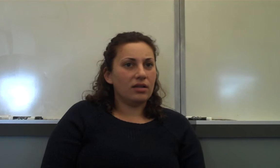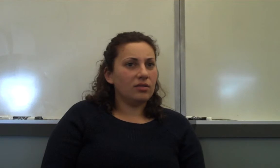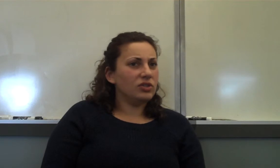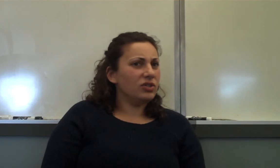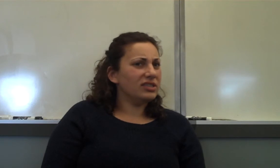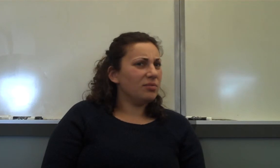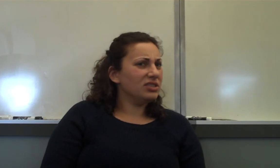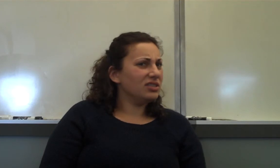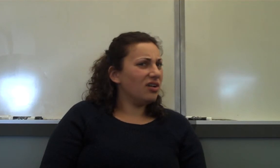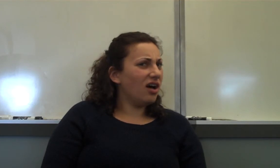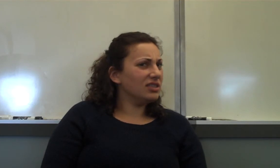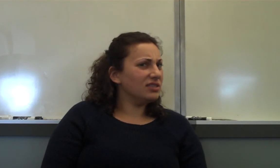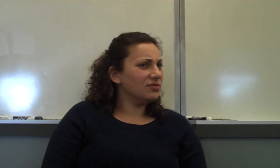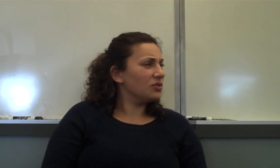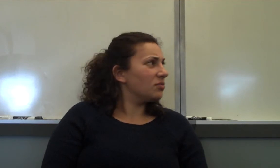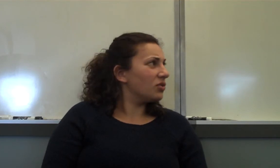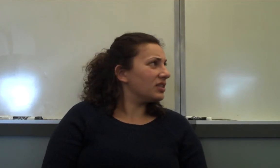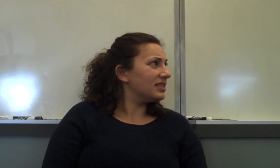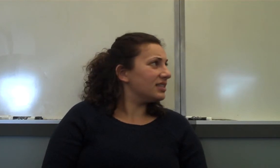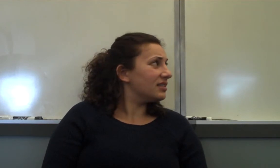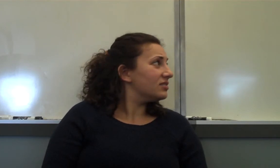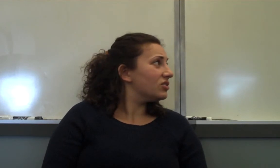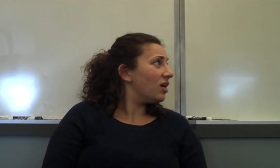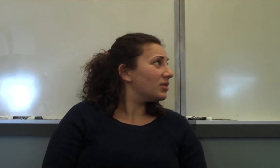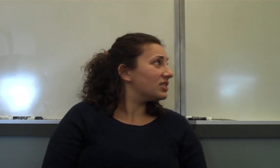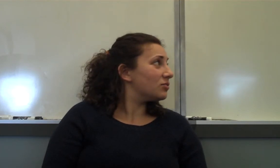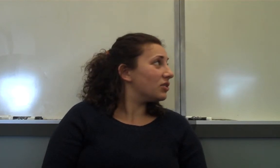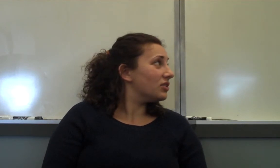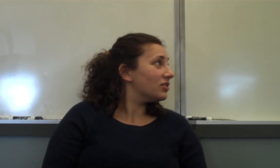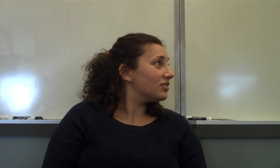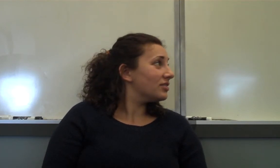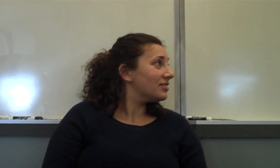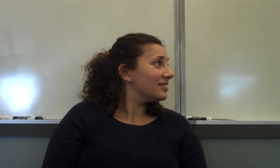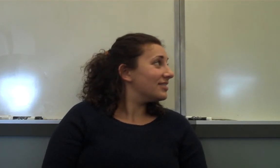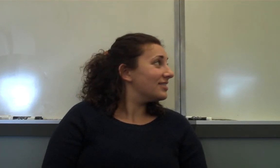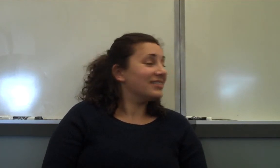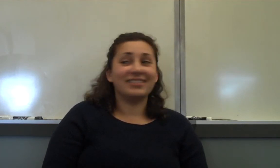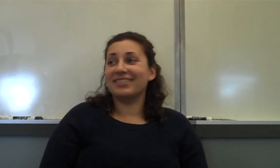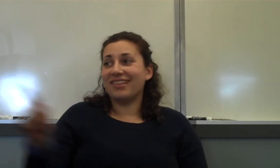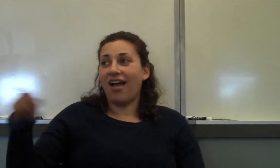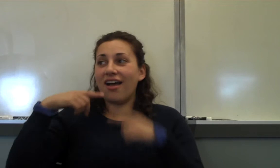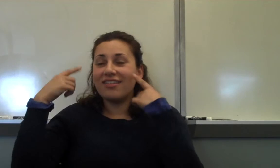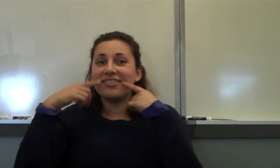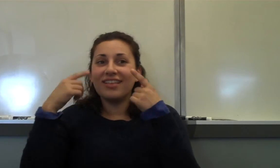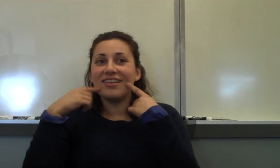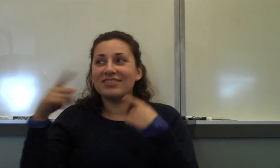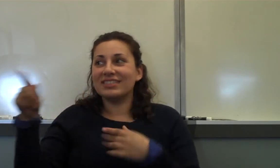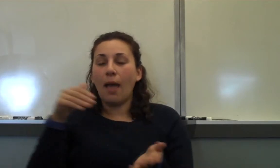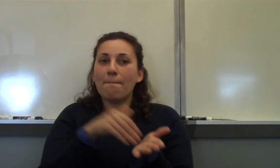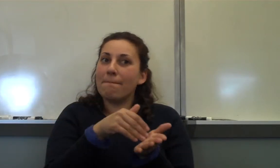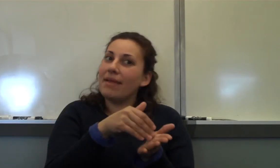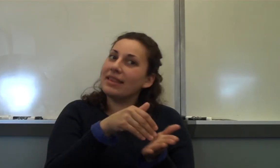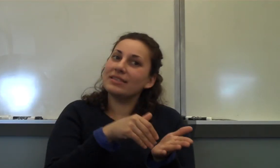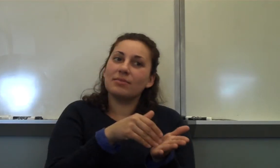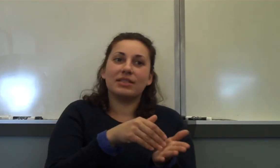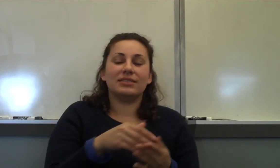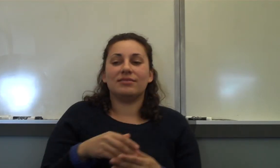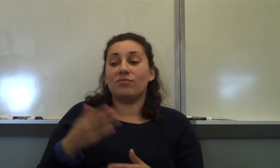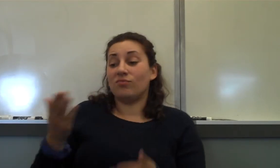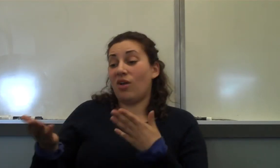I'm curious, how much does it cost for the Mona Lisa? Do you know how much it's worth? Millions It is and probably one of the few things on earth that